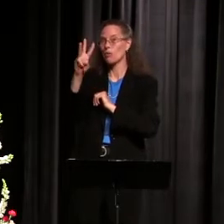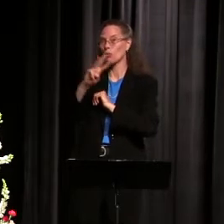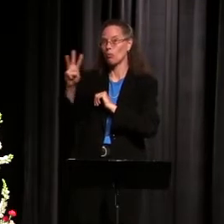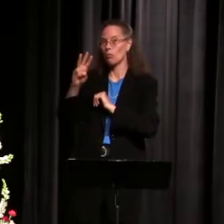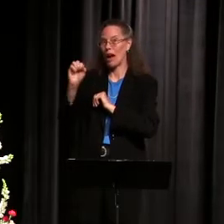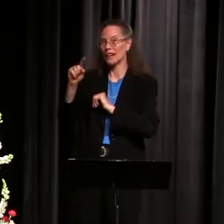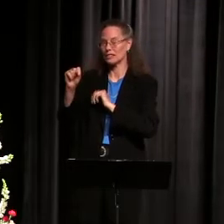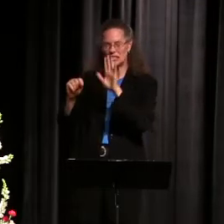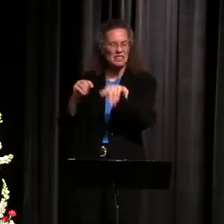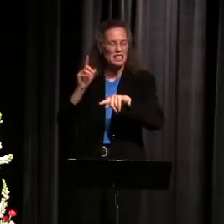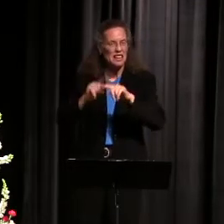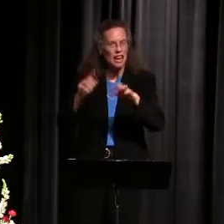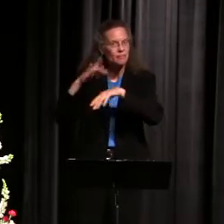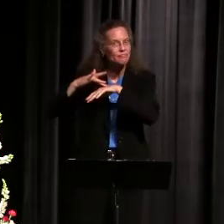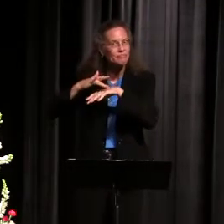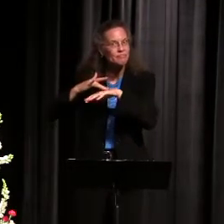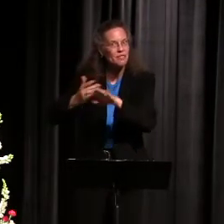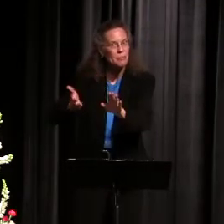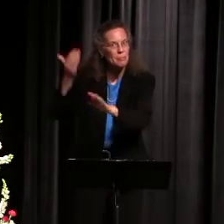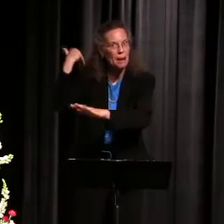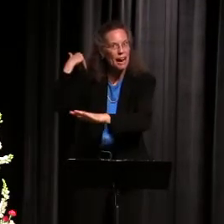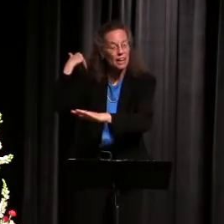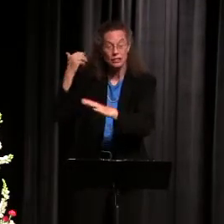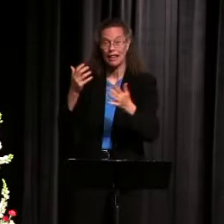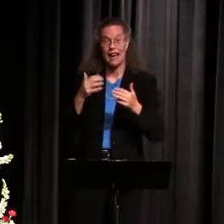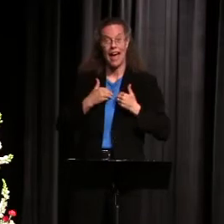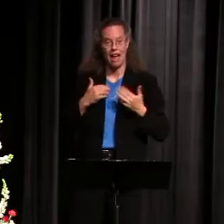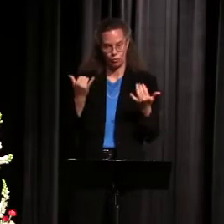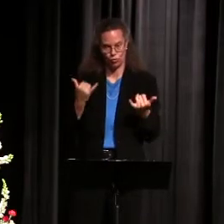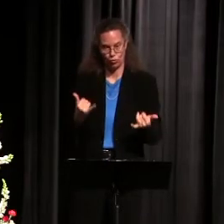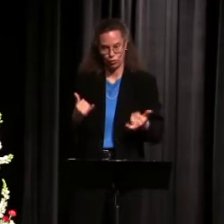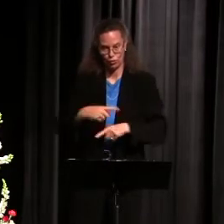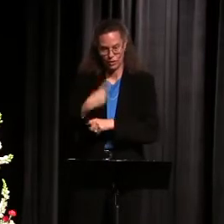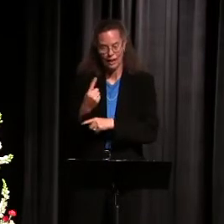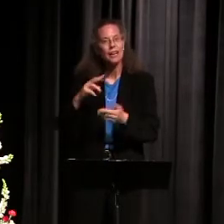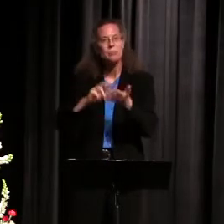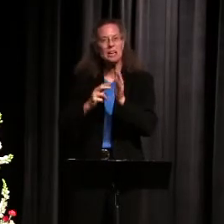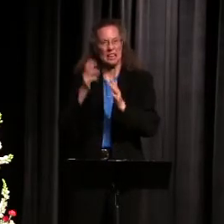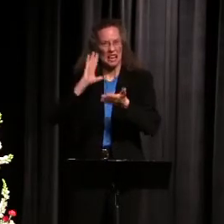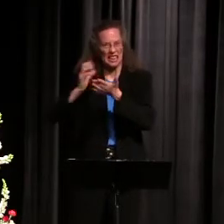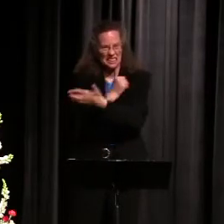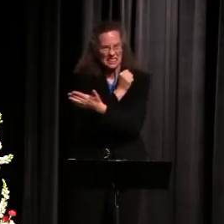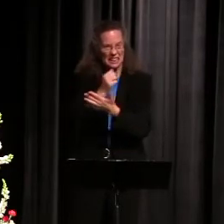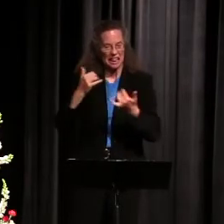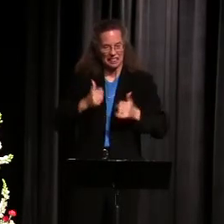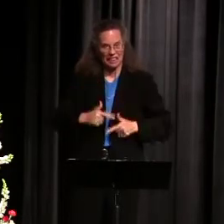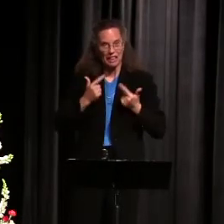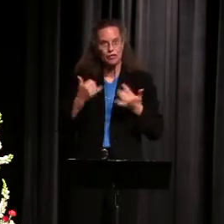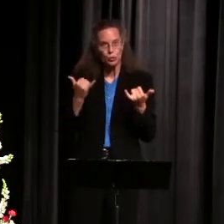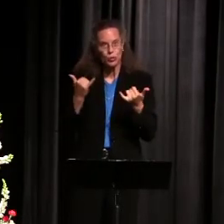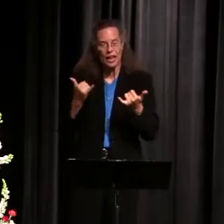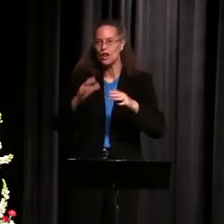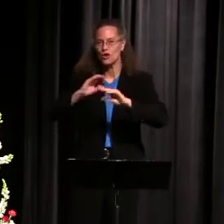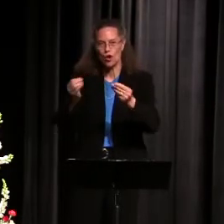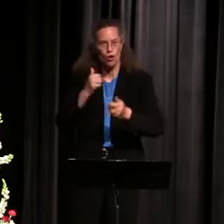dwell on the past. All we got is today. So I'm gonna live like it's no tomorrow. No goodbyes.